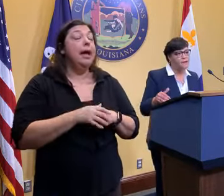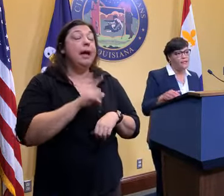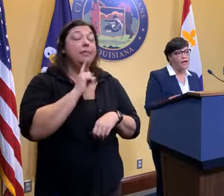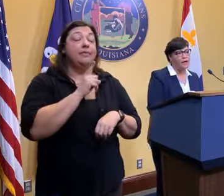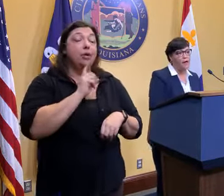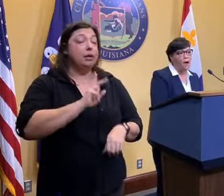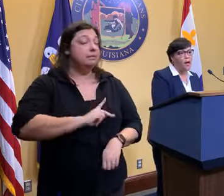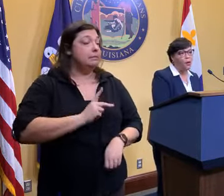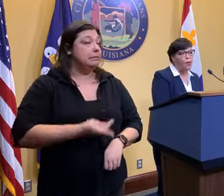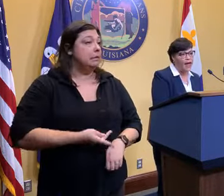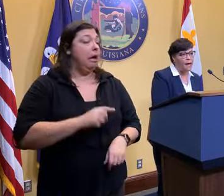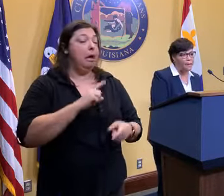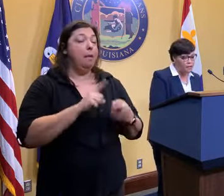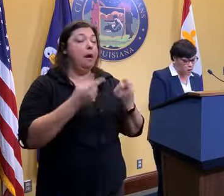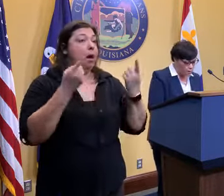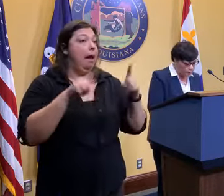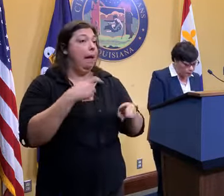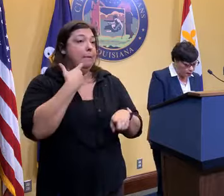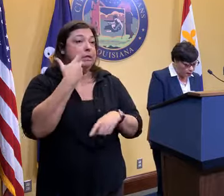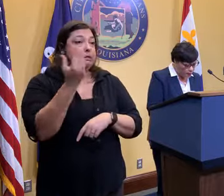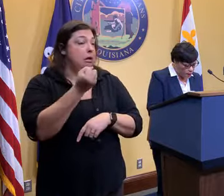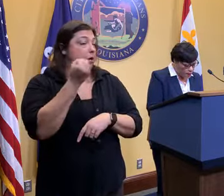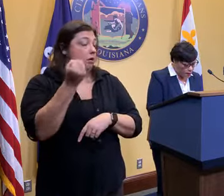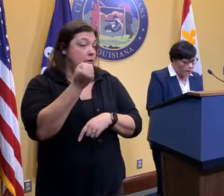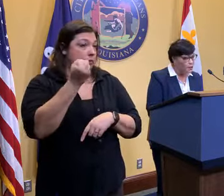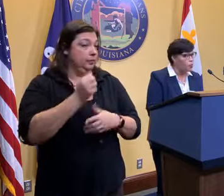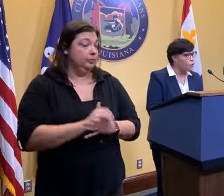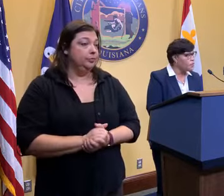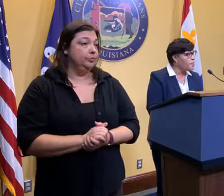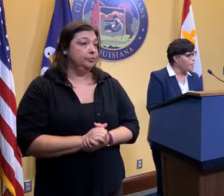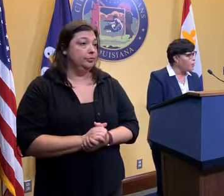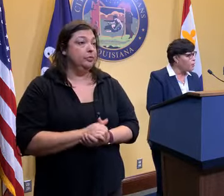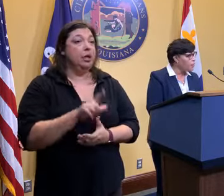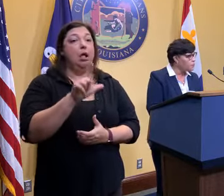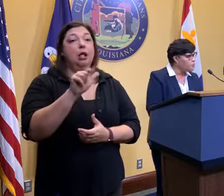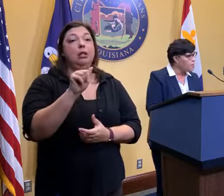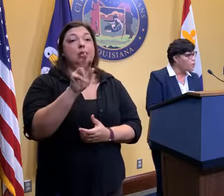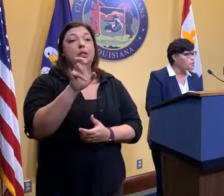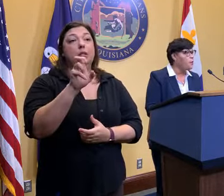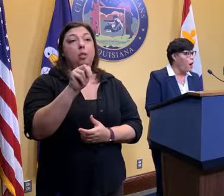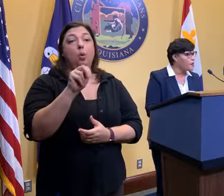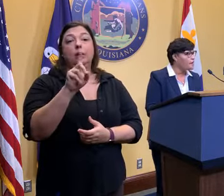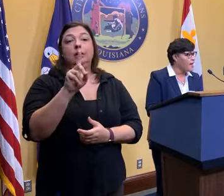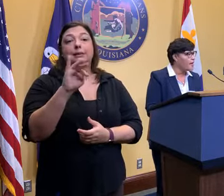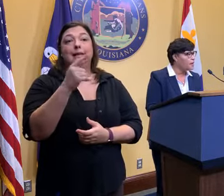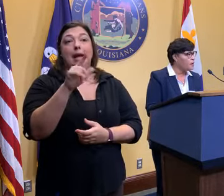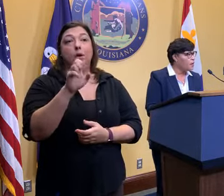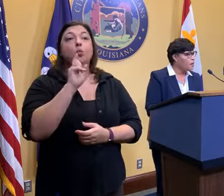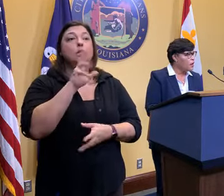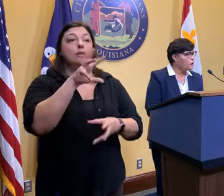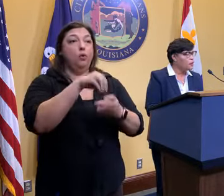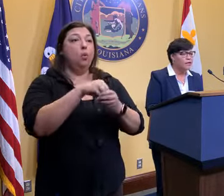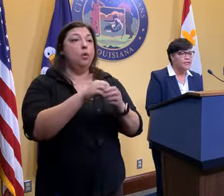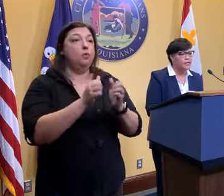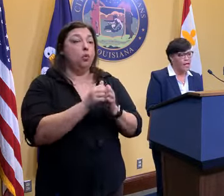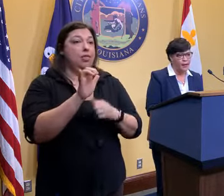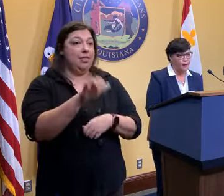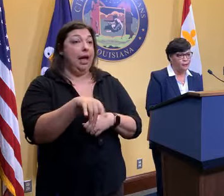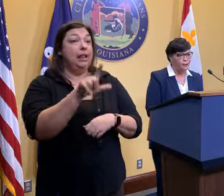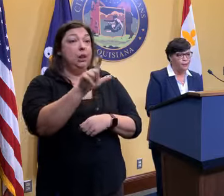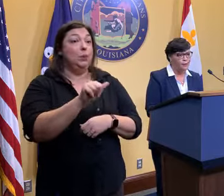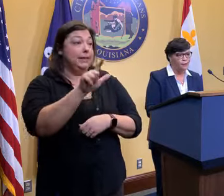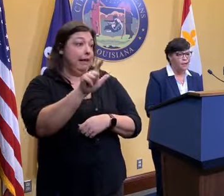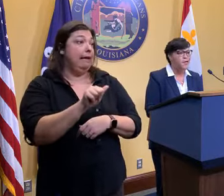very upset about what happened in our city. And Lauren Daigle, I understand, was a part of that. A